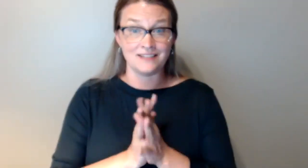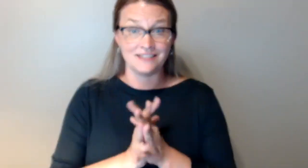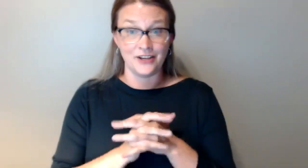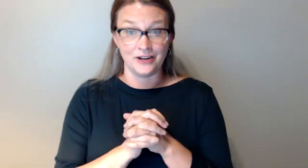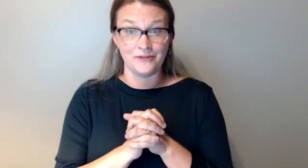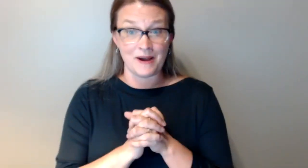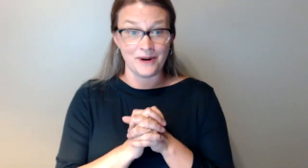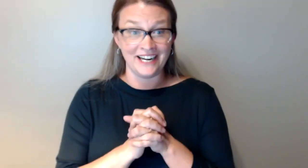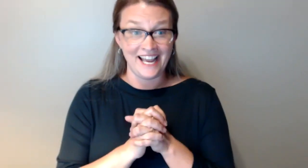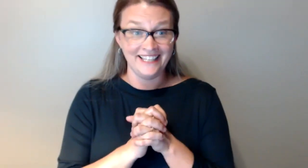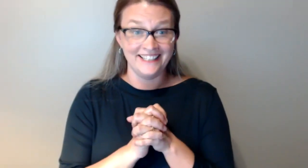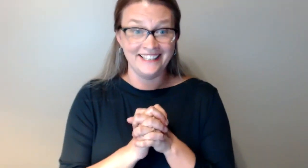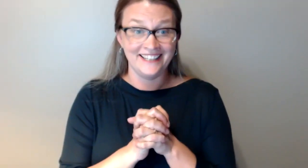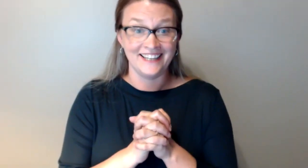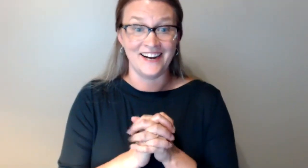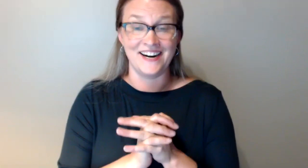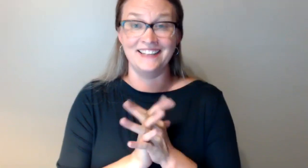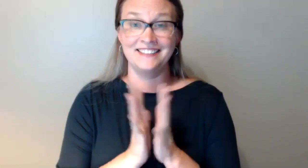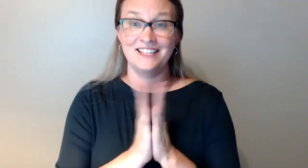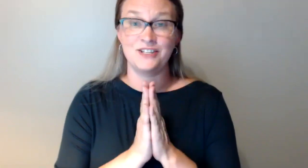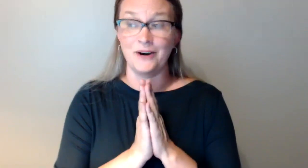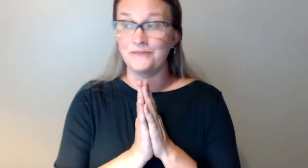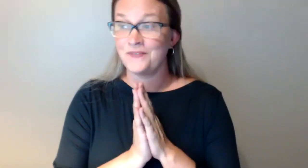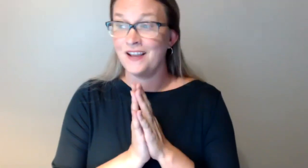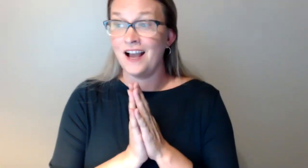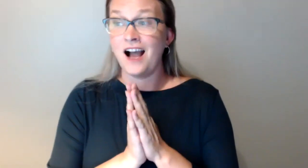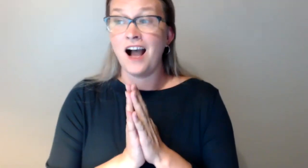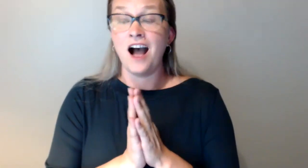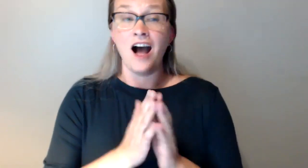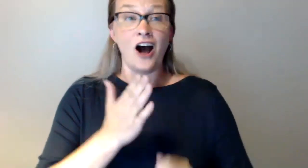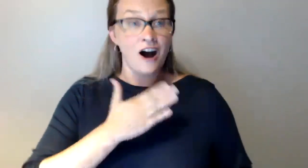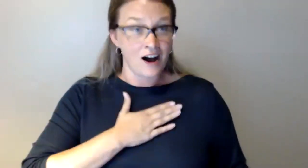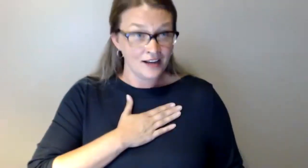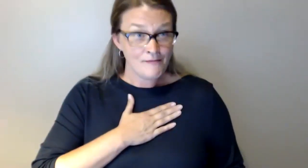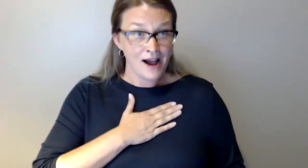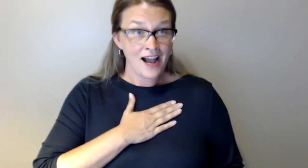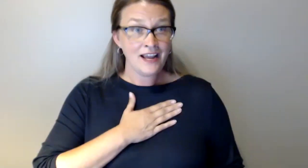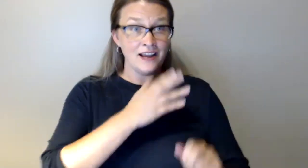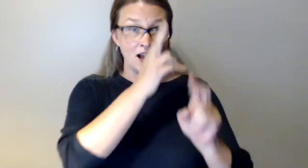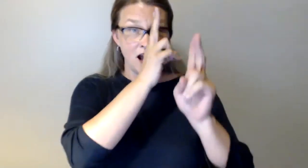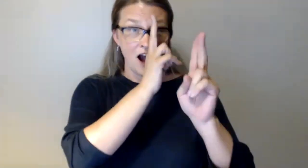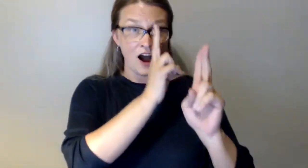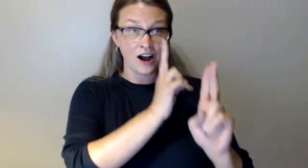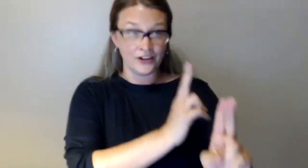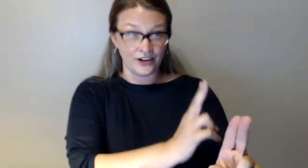guys Yes. can remember it again? All right, let's go. On my